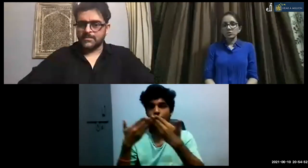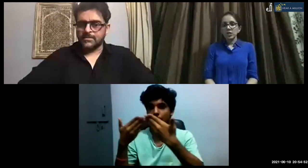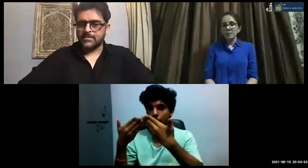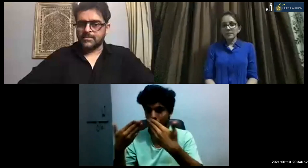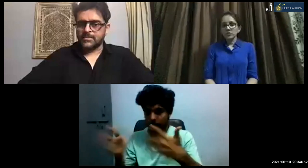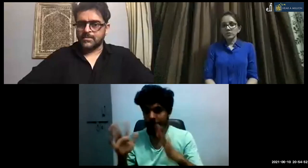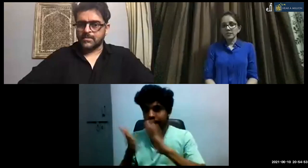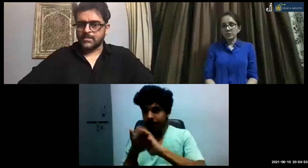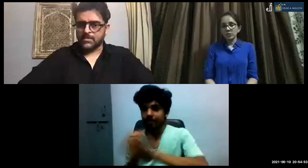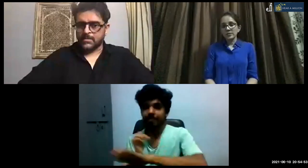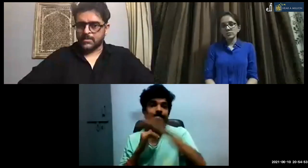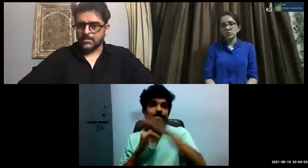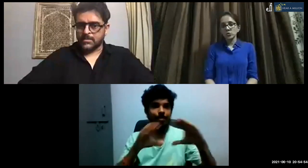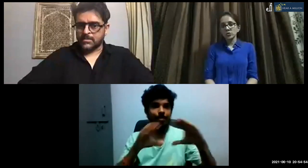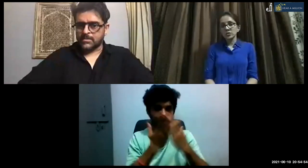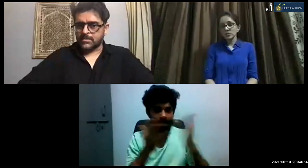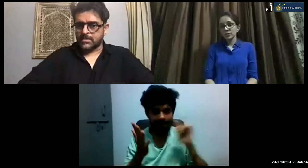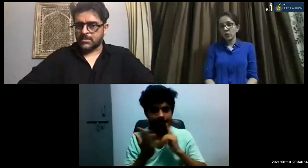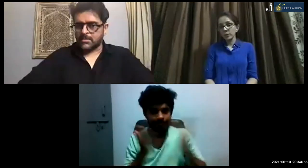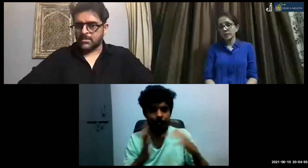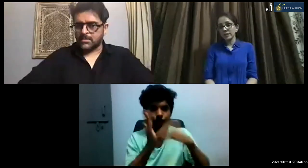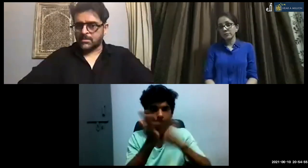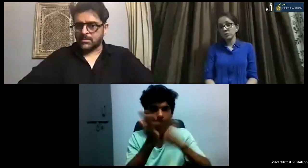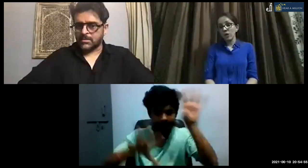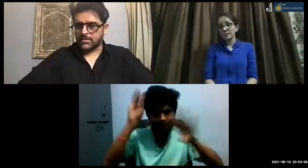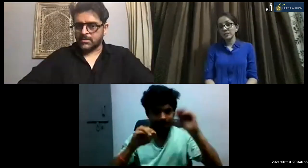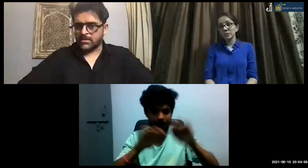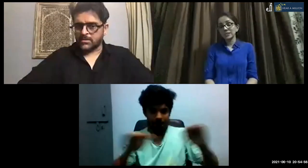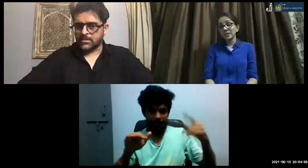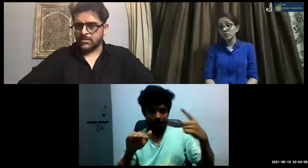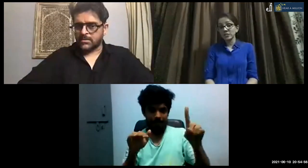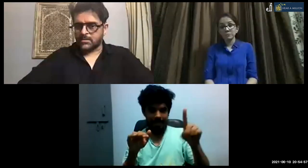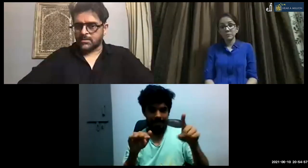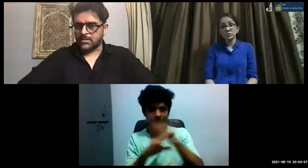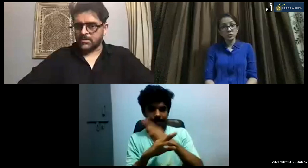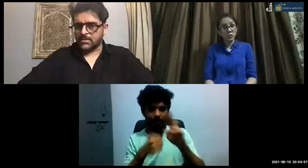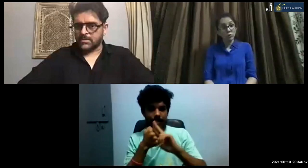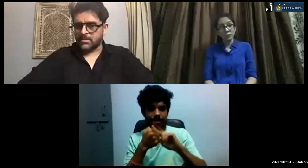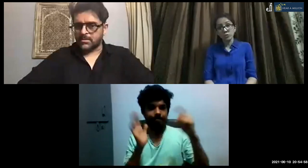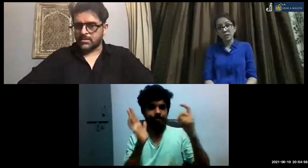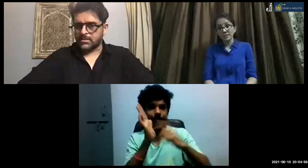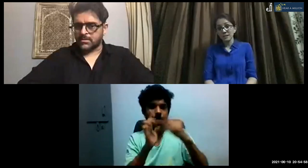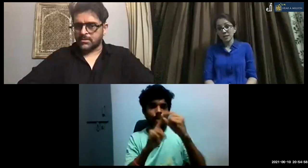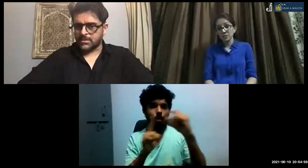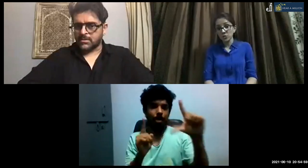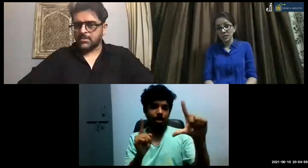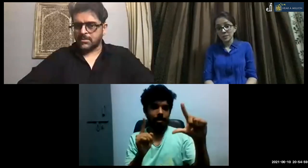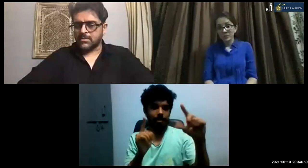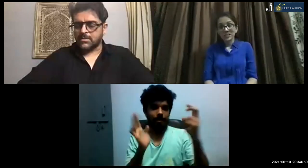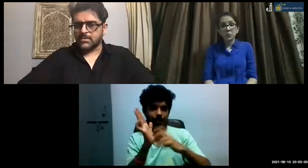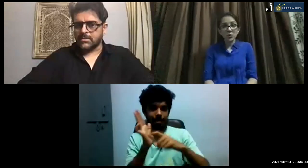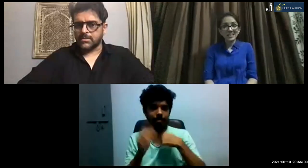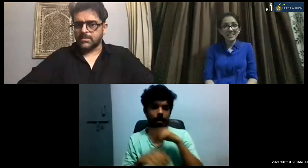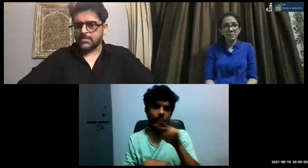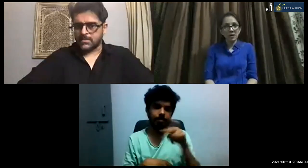Like Tushar mentioned that, once the schools reopen and if you want to encourage deaf people to still go for Zoom classes after school,